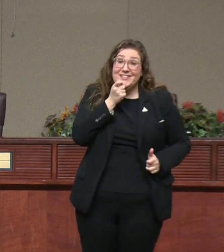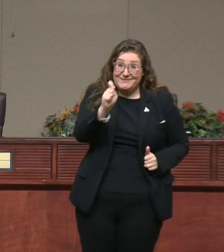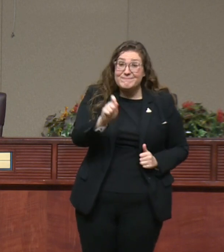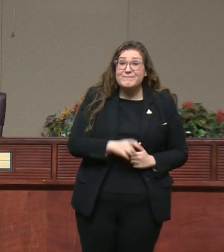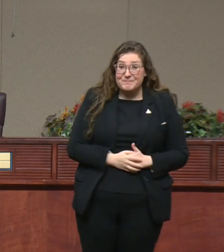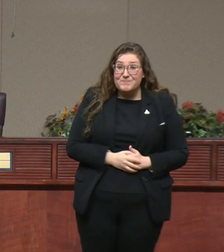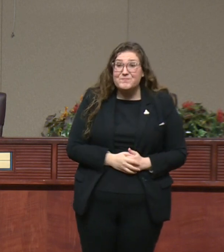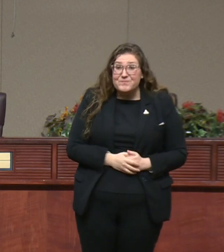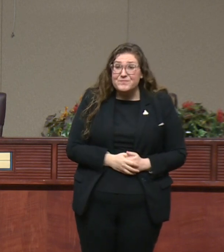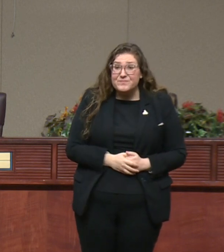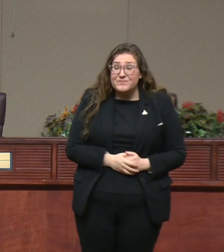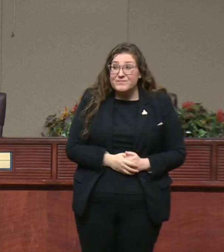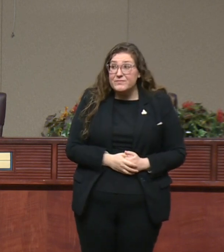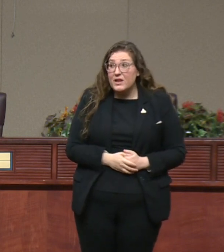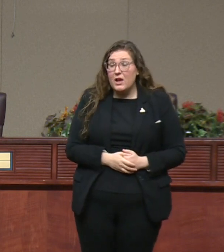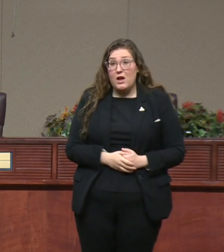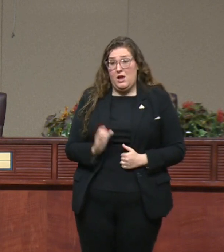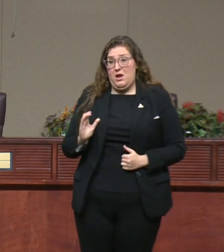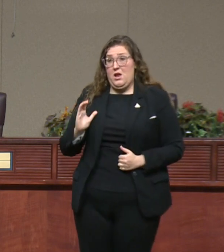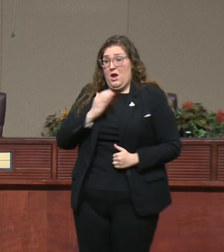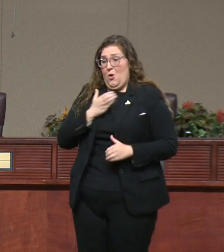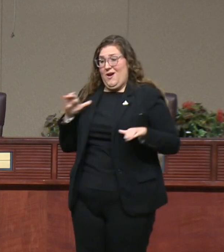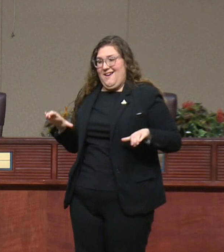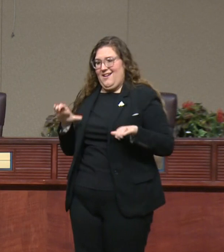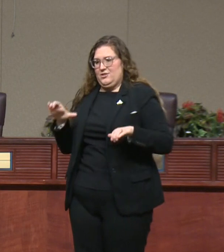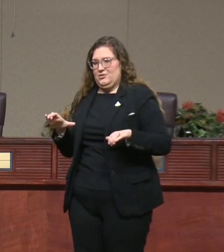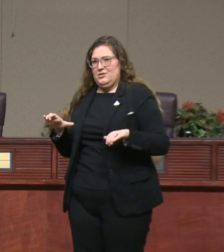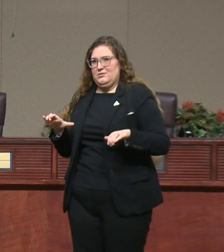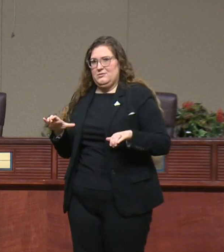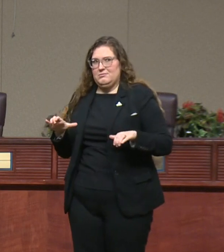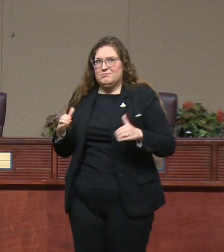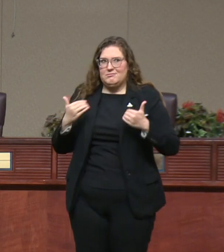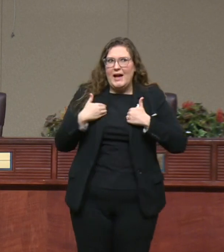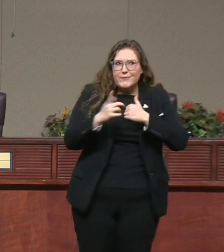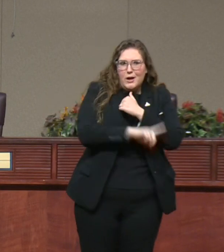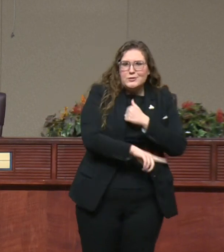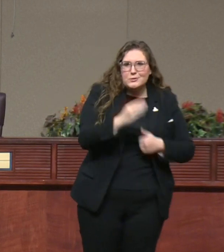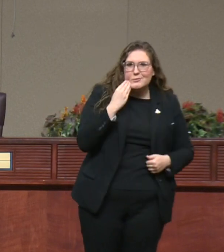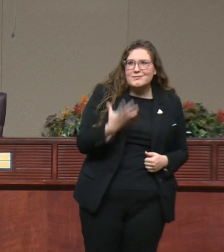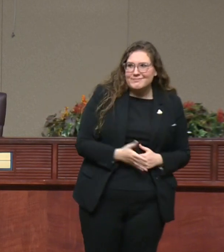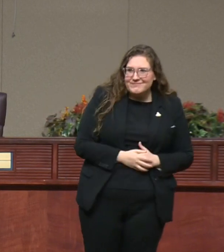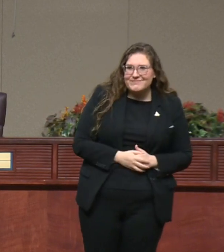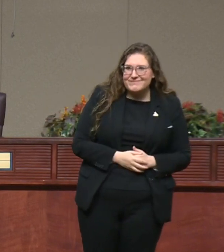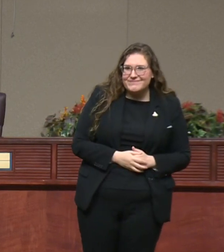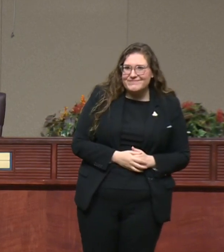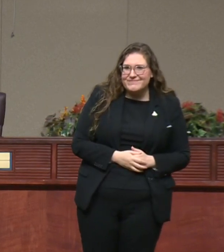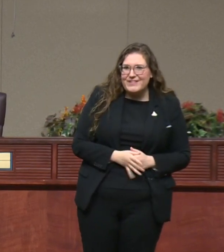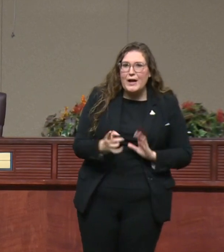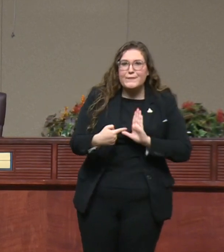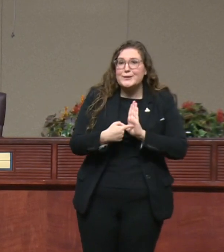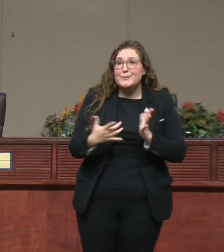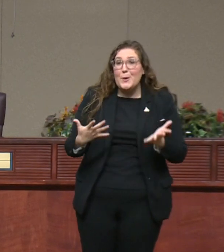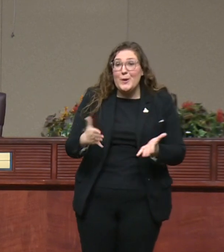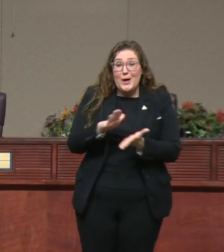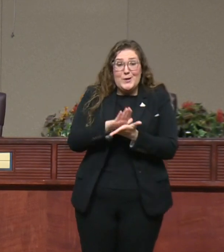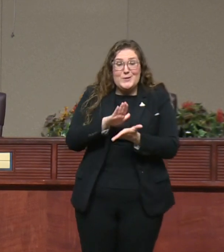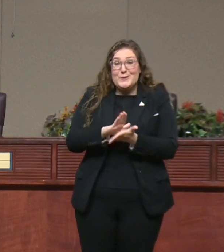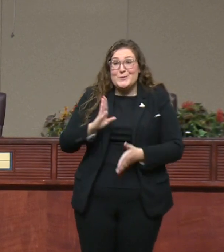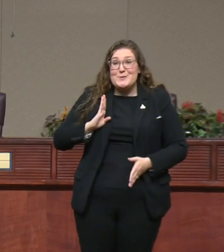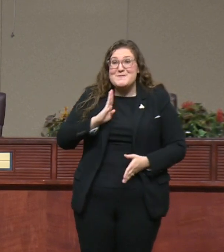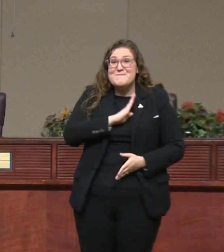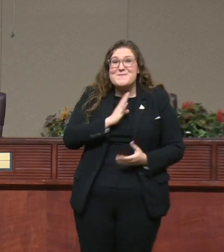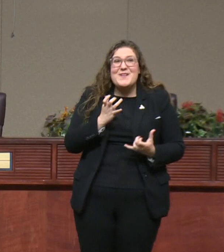are consequences of our actions. And for example, the board have to move an entire school